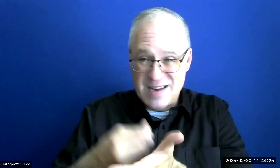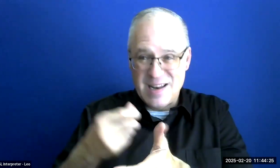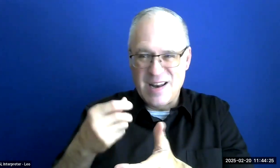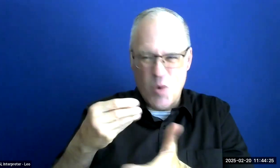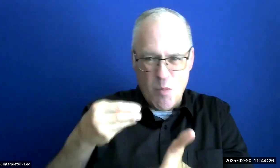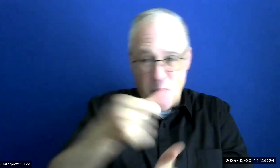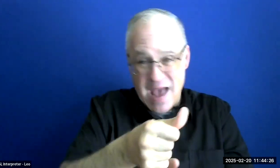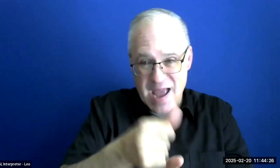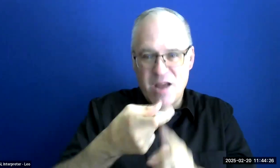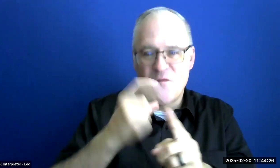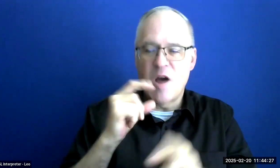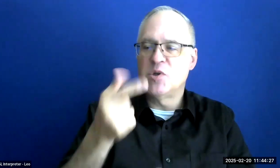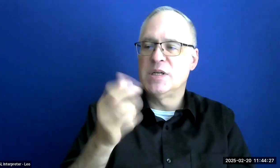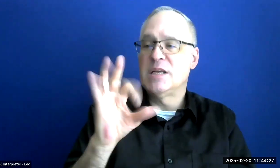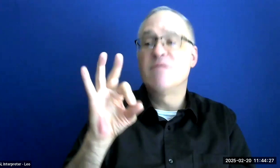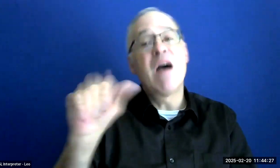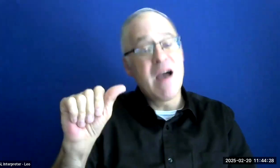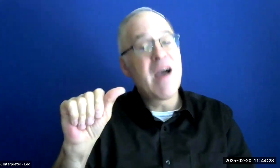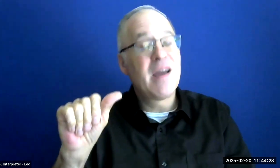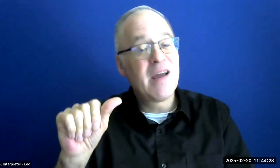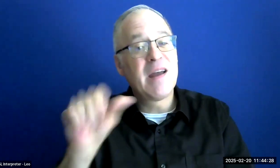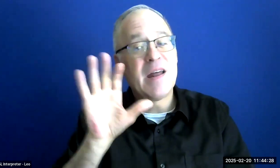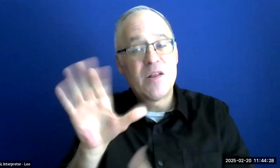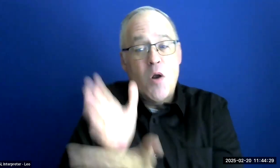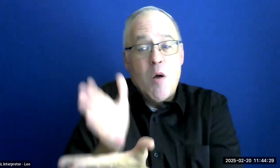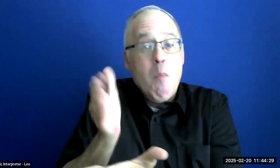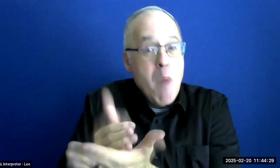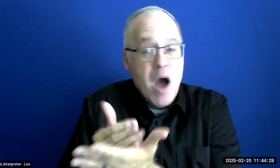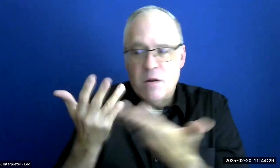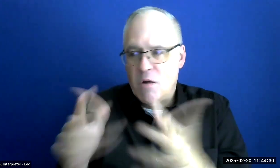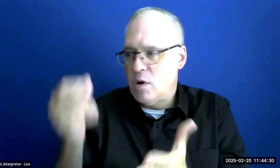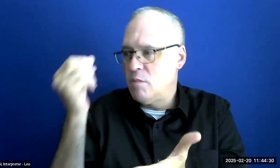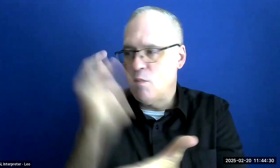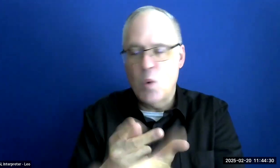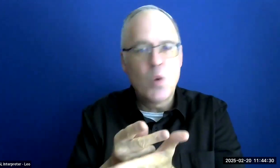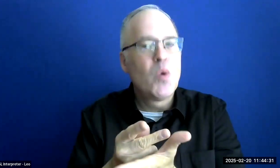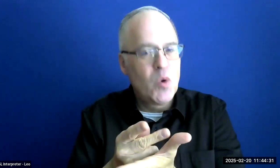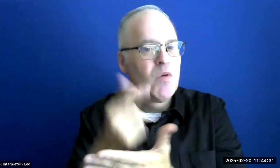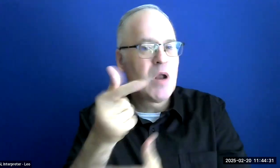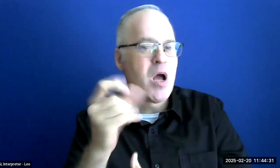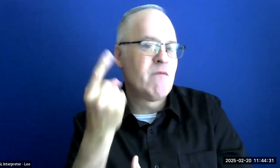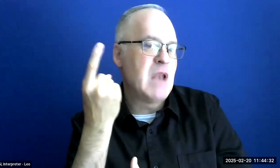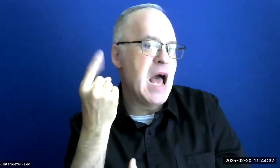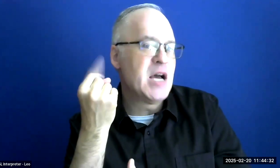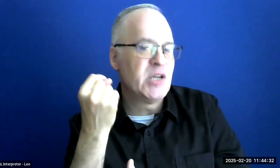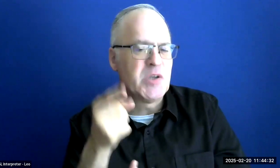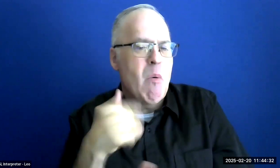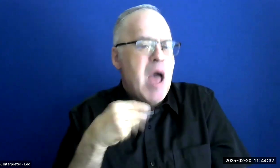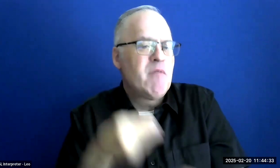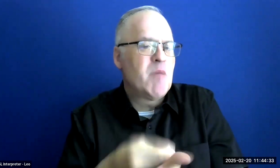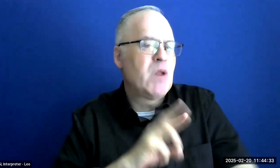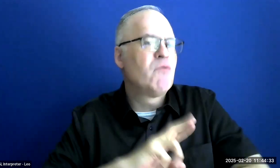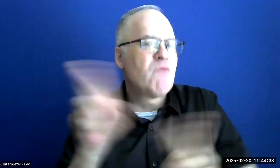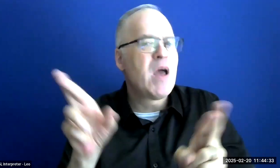General Administration Fund, whose overall budget was already approved by General Conference last year. The interim committee